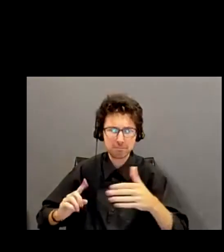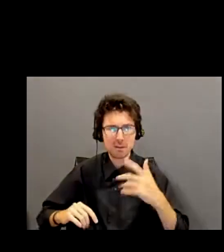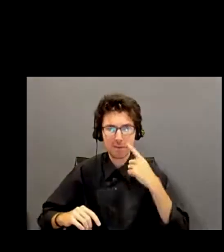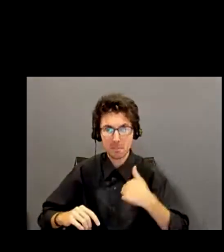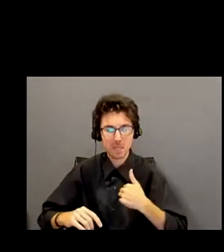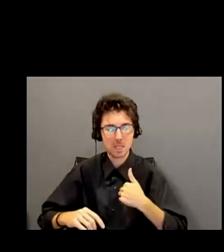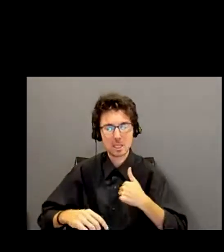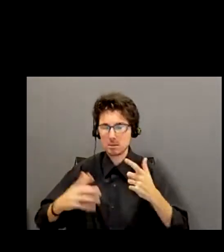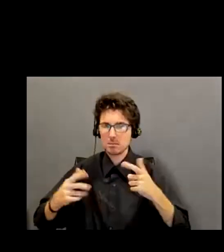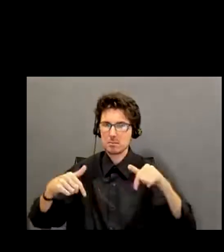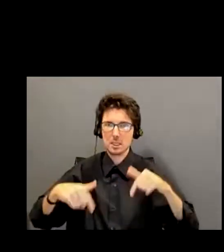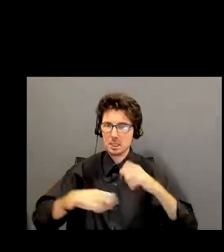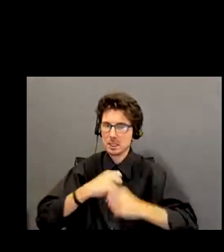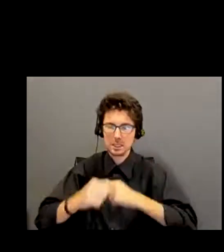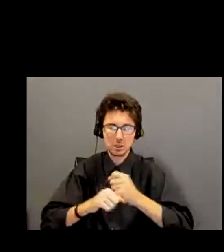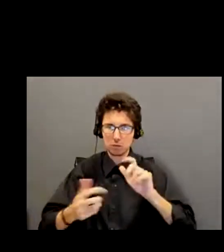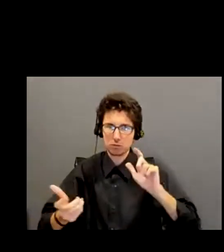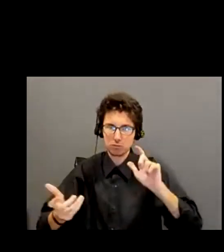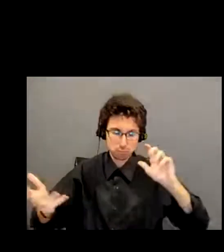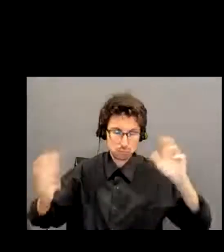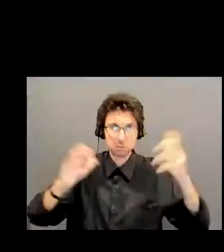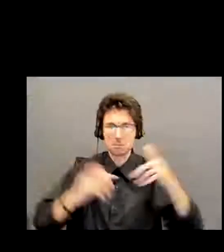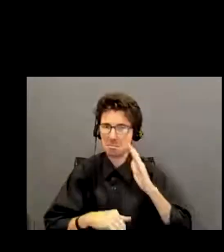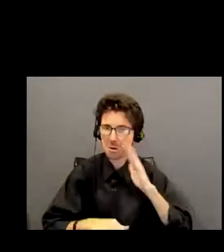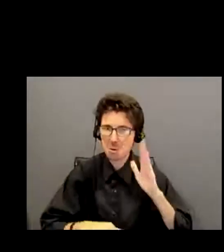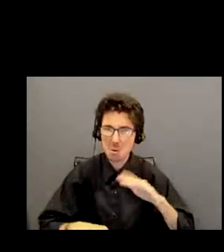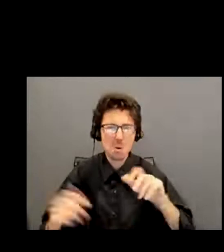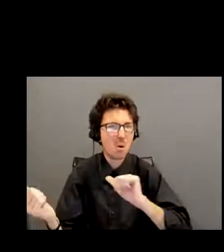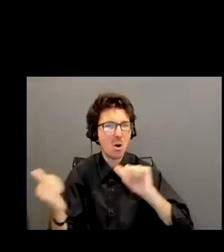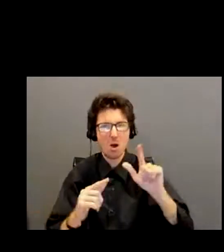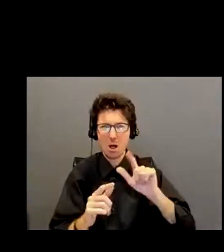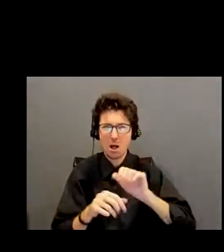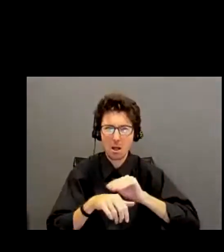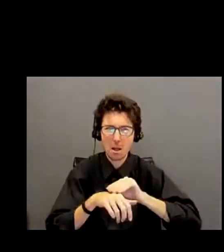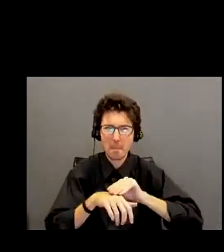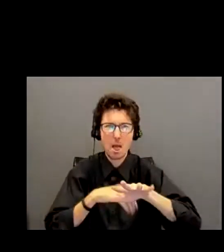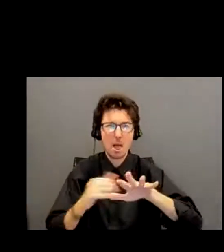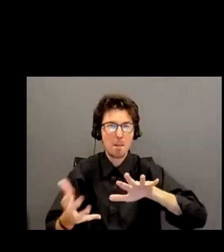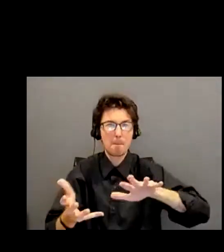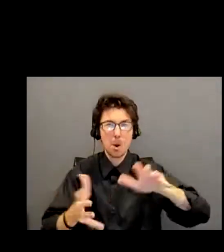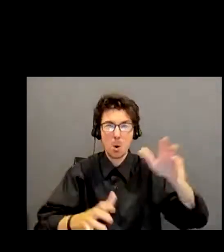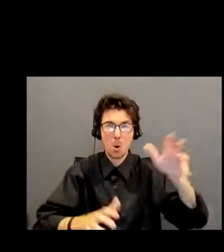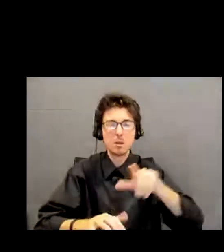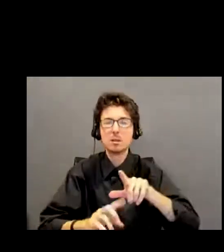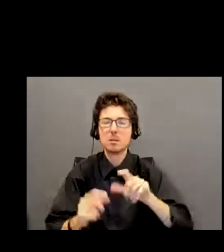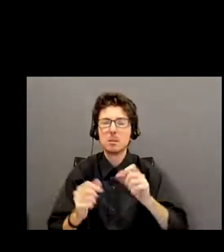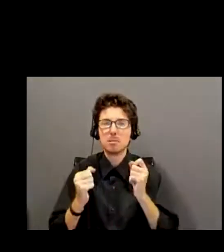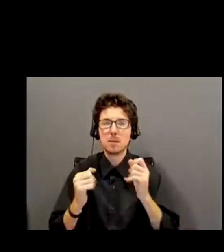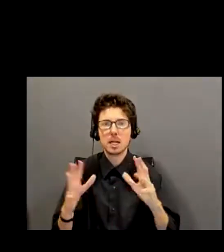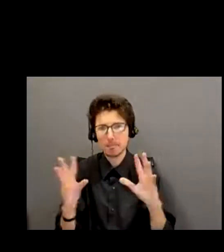year, we have managed to have plenty of event and meeting, as it was the